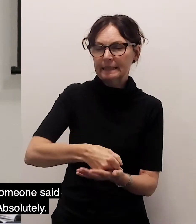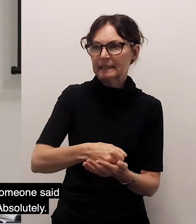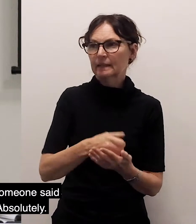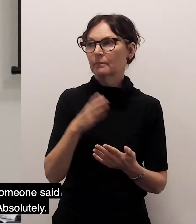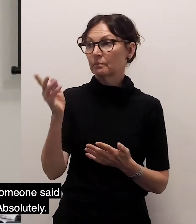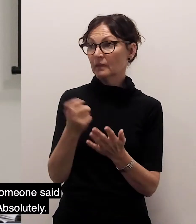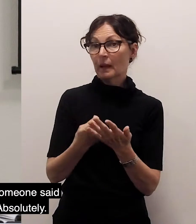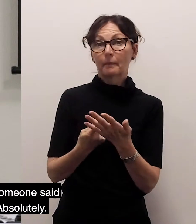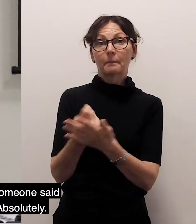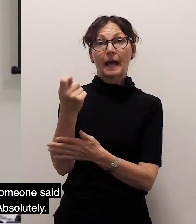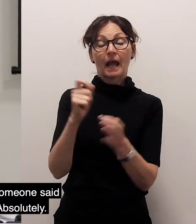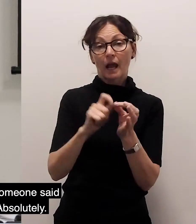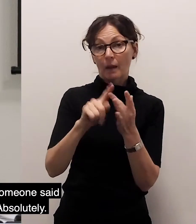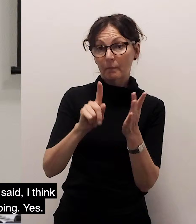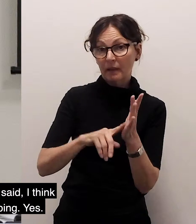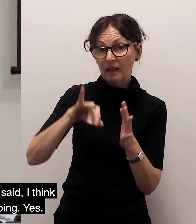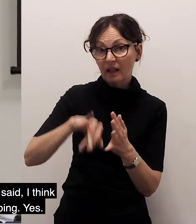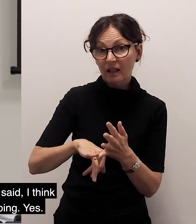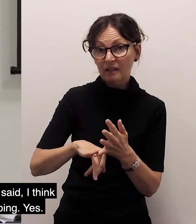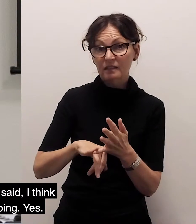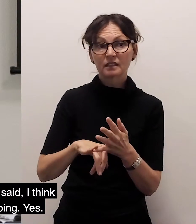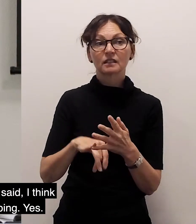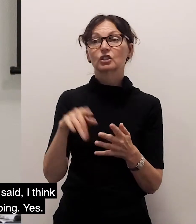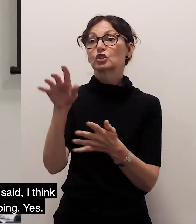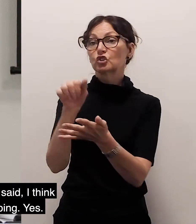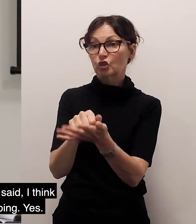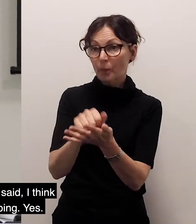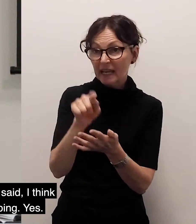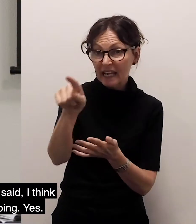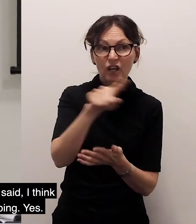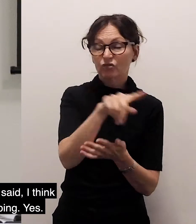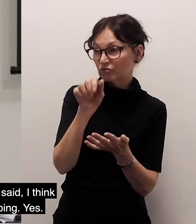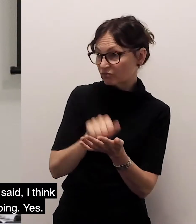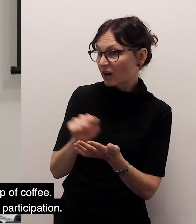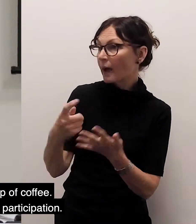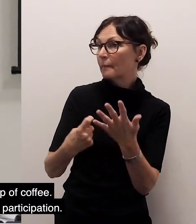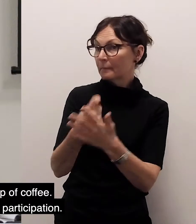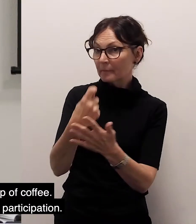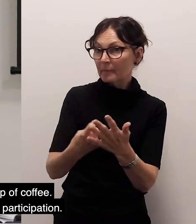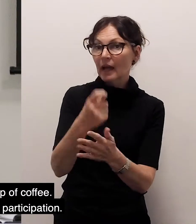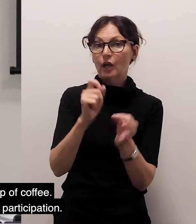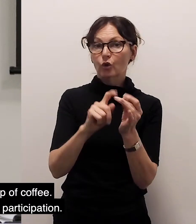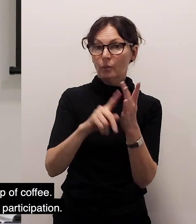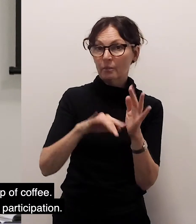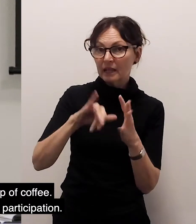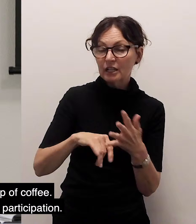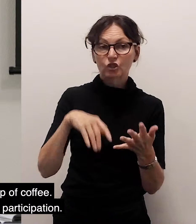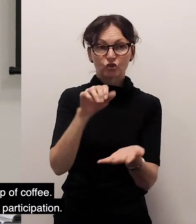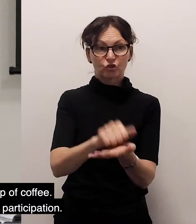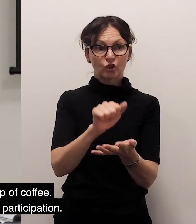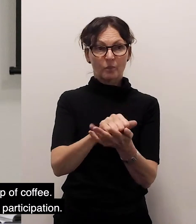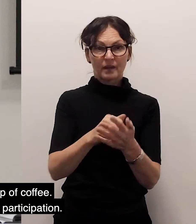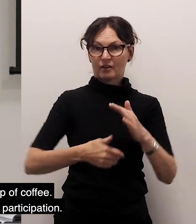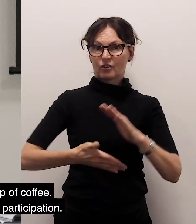Paying bills. Someone said paying bills, absolutely. And someone else said, I think Kevin, shopping, yes. Buying that cup of coffee, that's